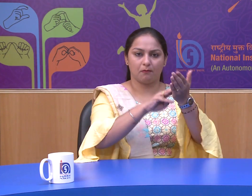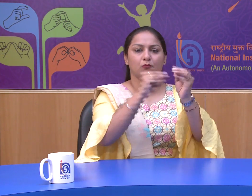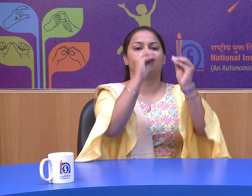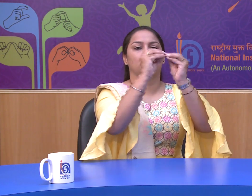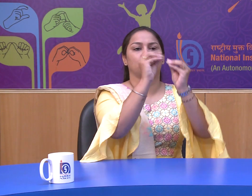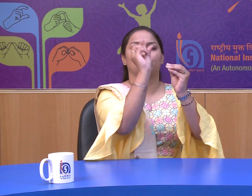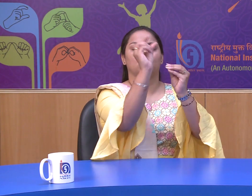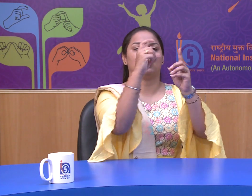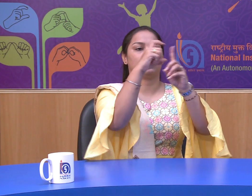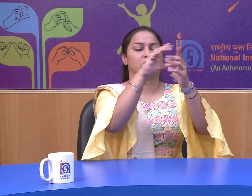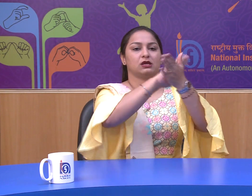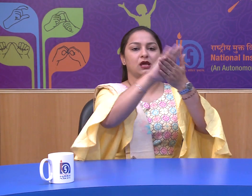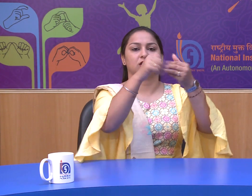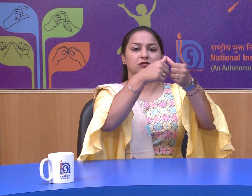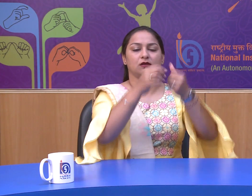Students, for your information,